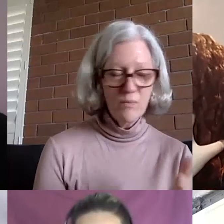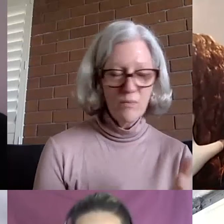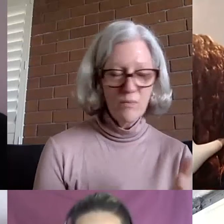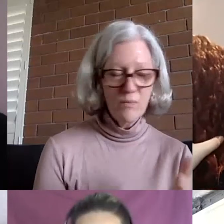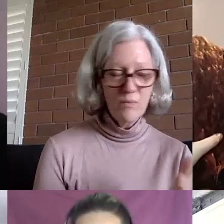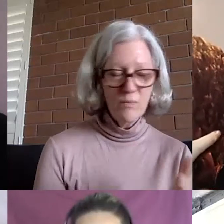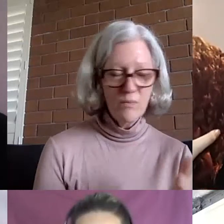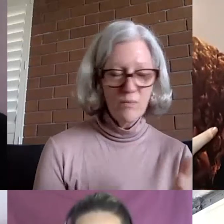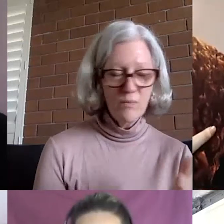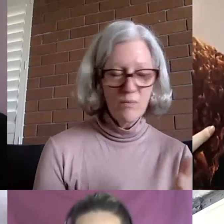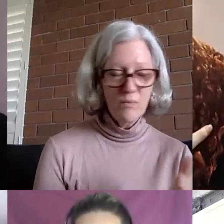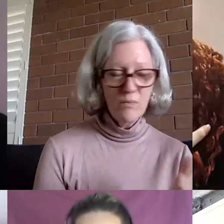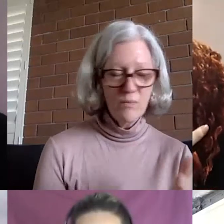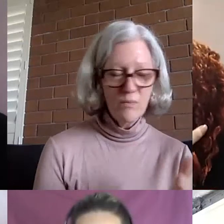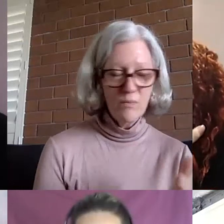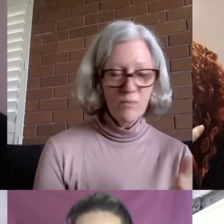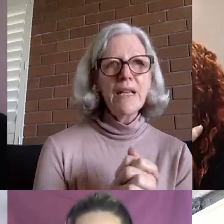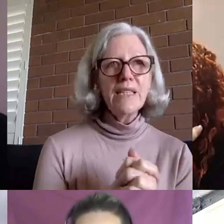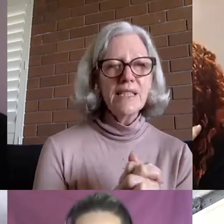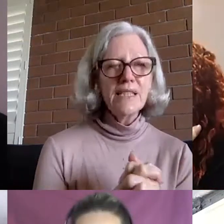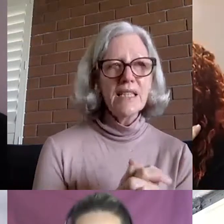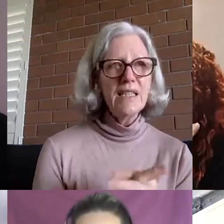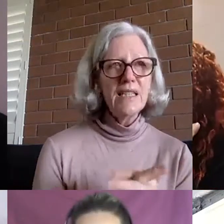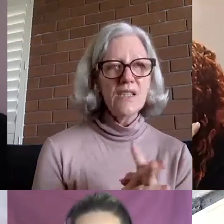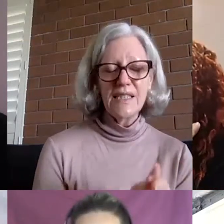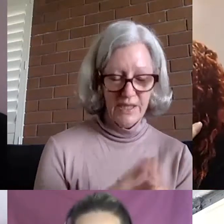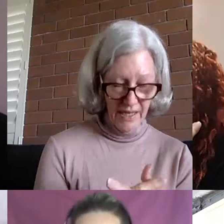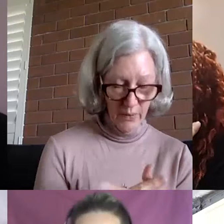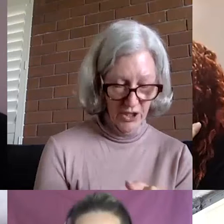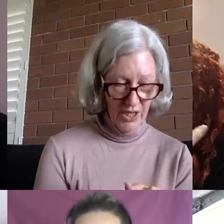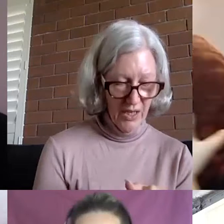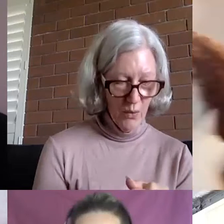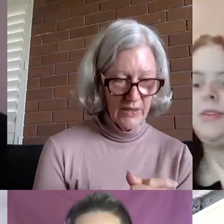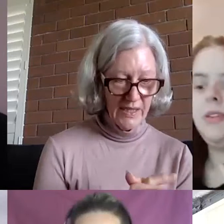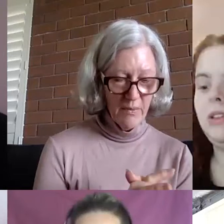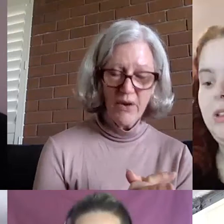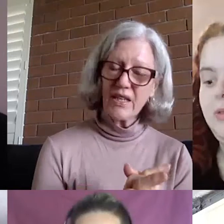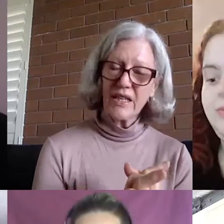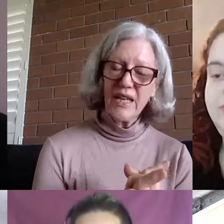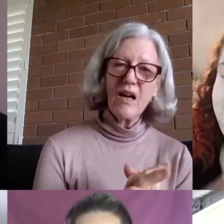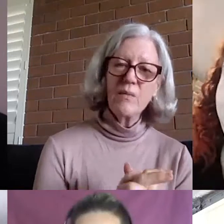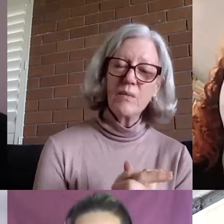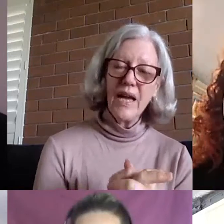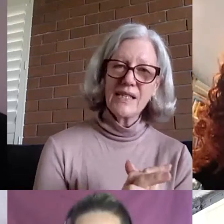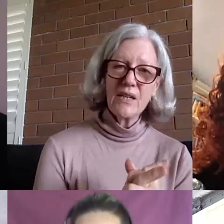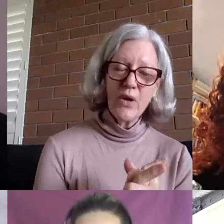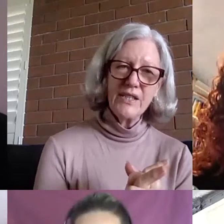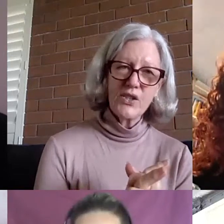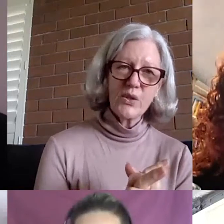Irish nuns, British, a whole range. Basically, the Auslan Sign's based on British Sign Language, whereas the American has